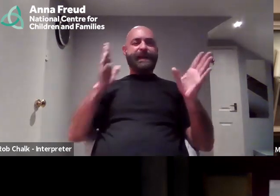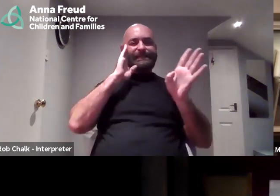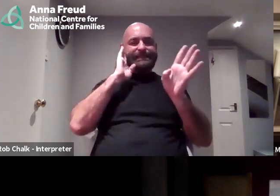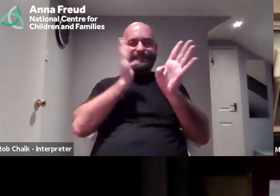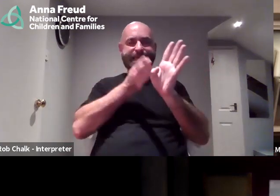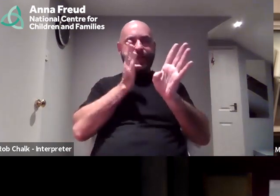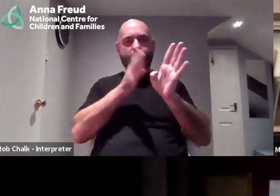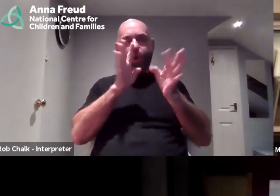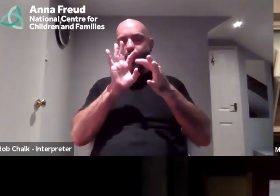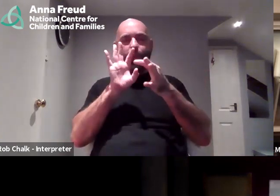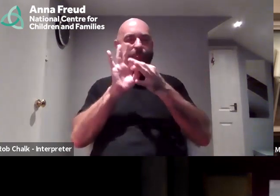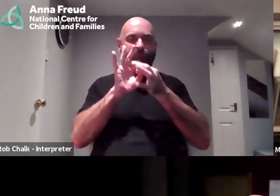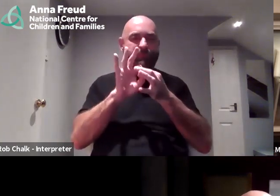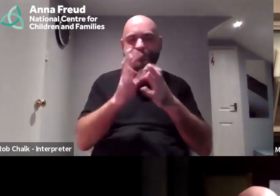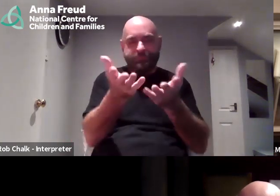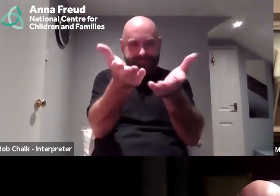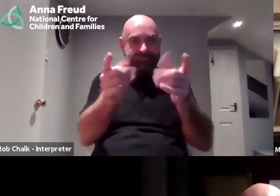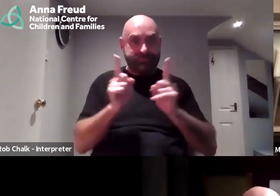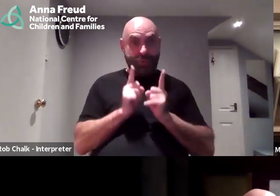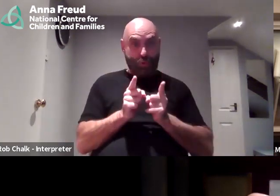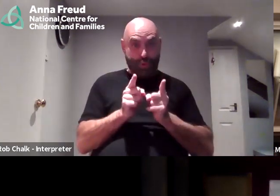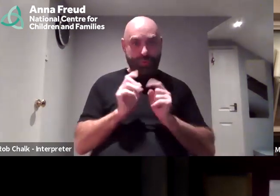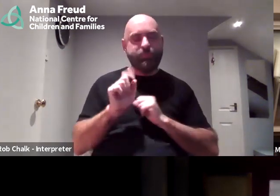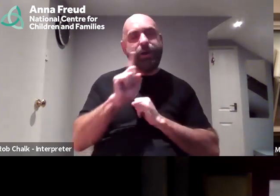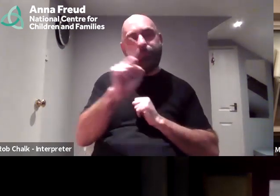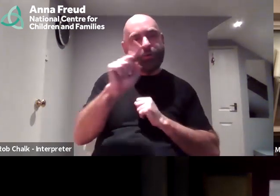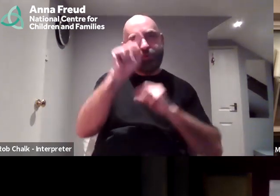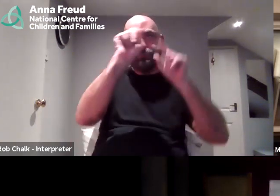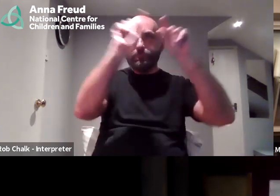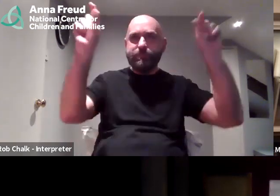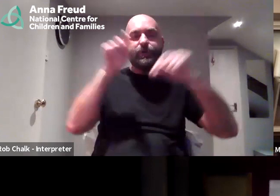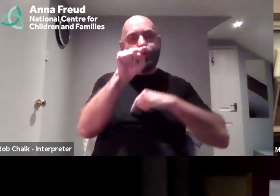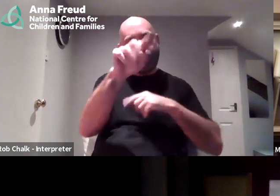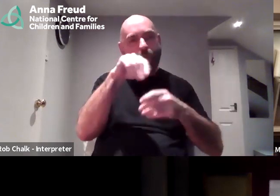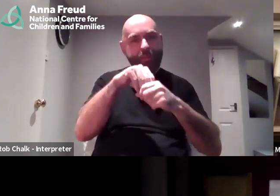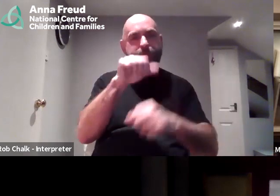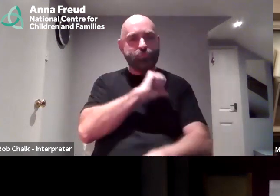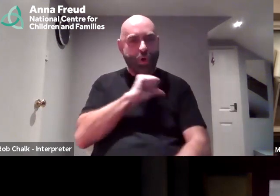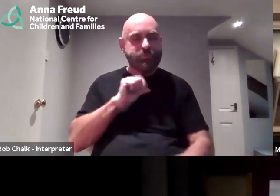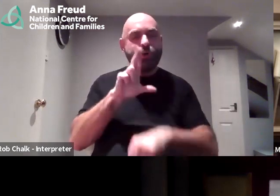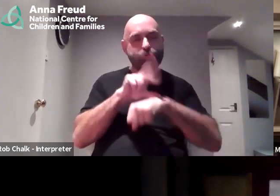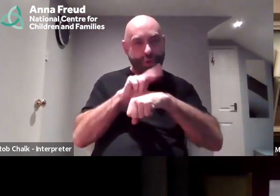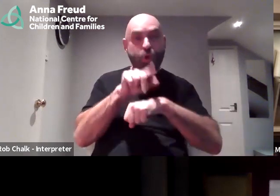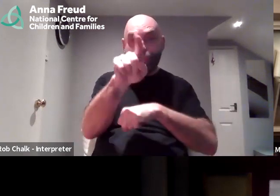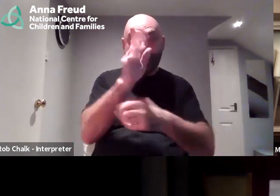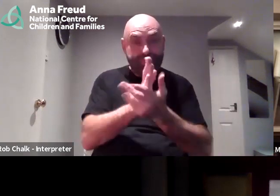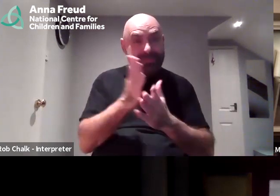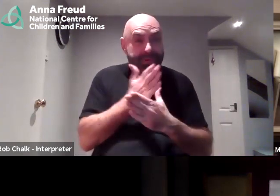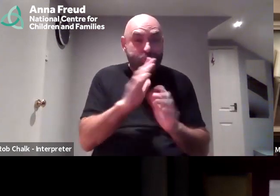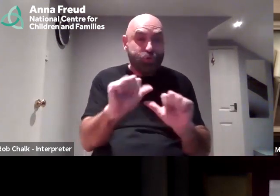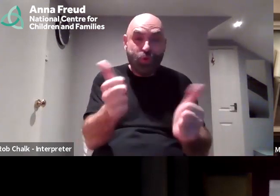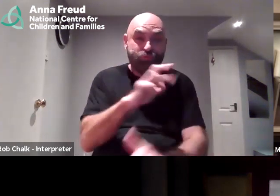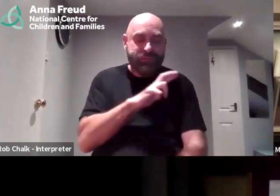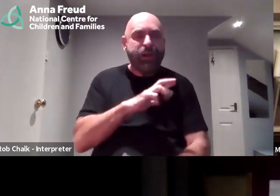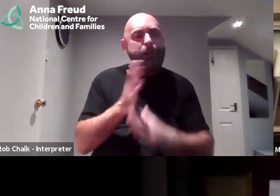psychotherapists or whatever it is, but you know, you're up there presumably with the nurses and doctors. So you're trusted for good reasons,